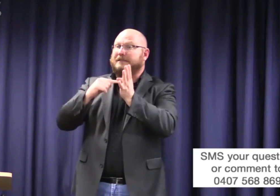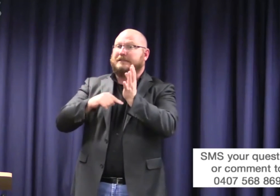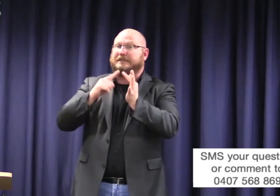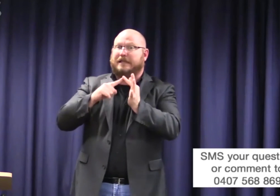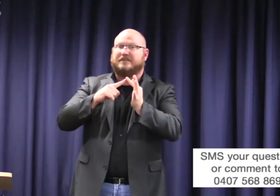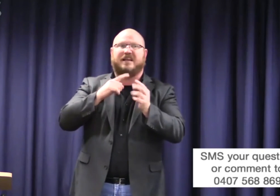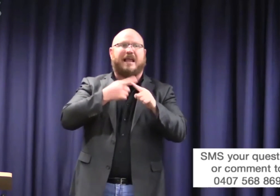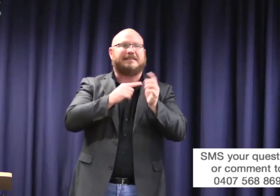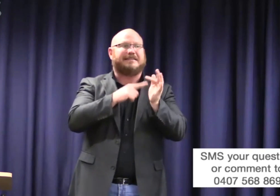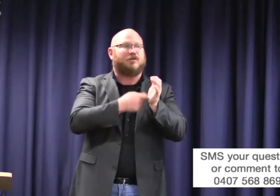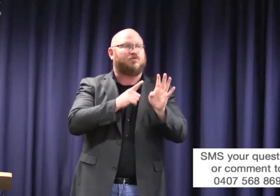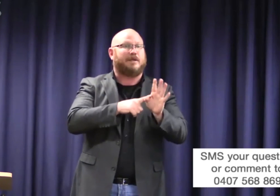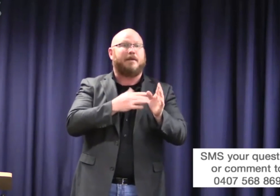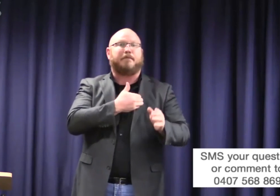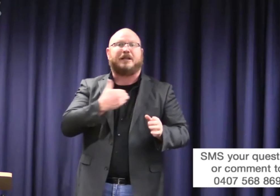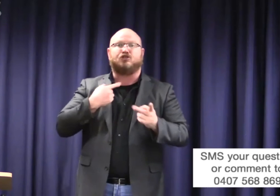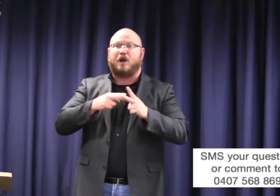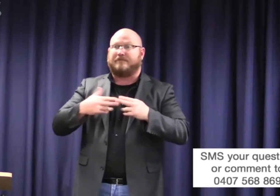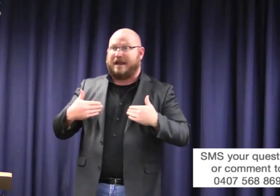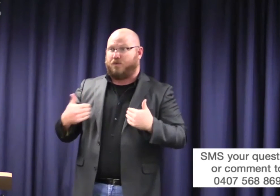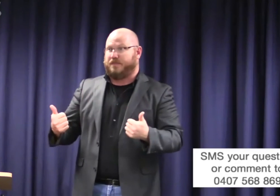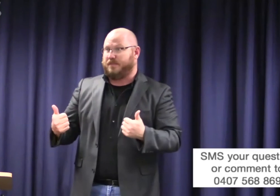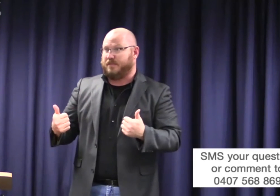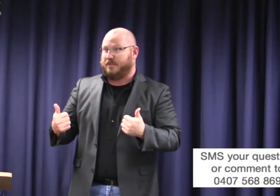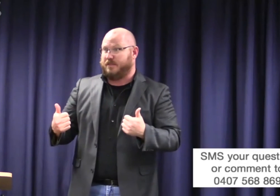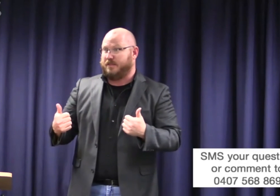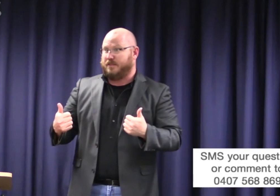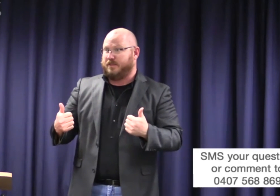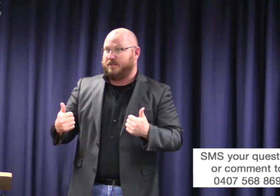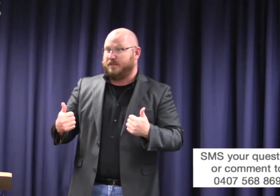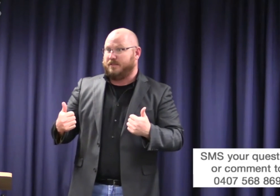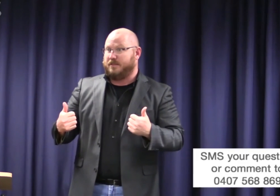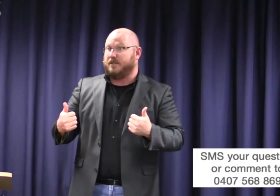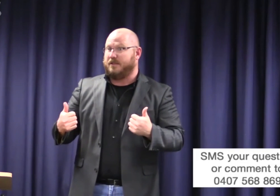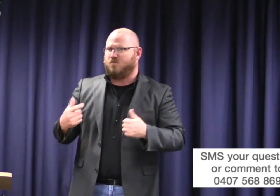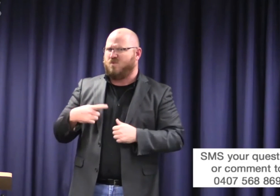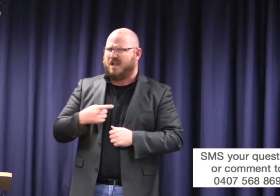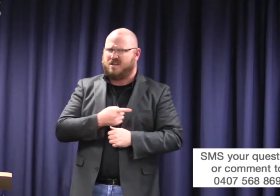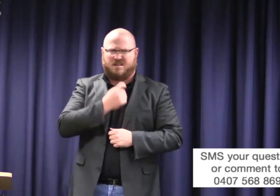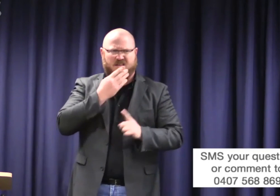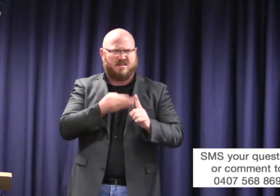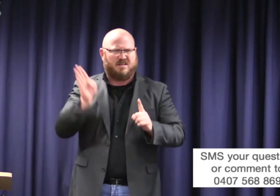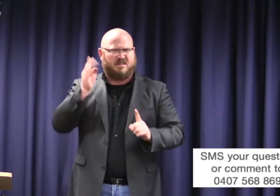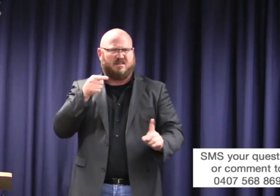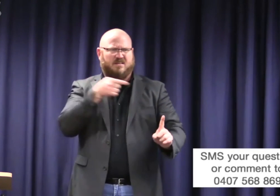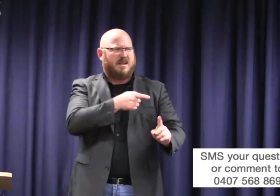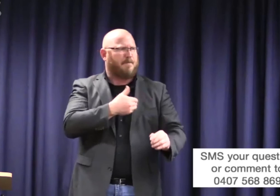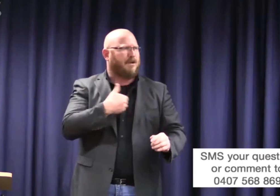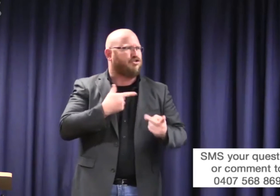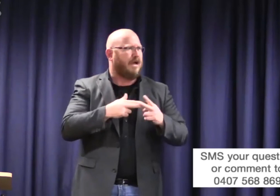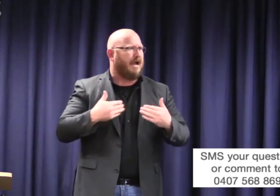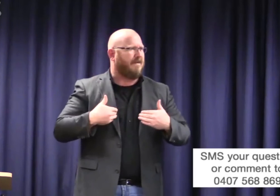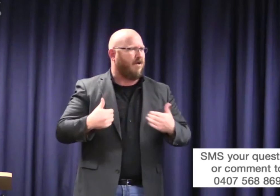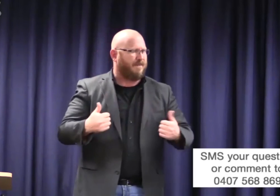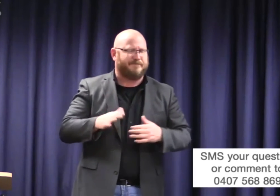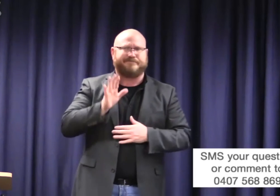letter to state and territory ministers for health, and some of you